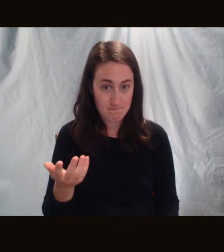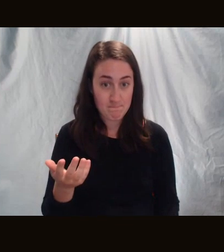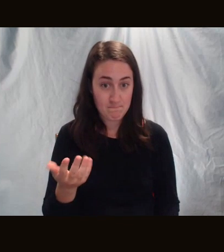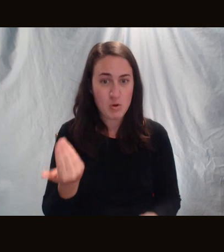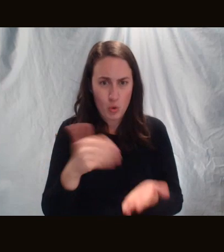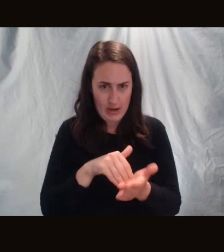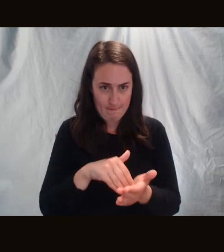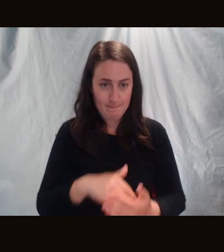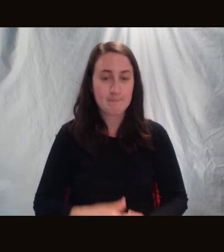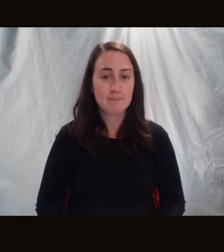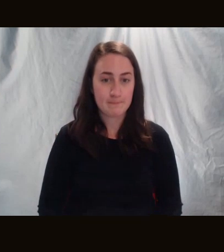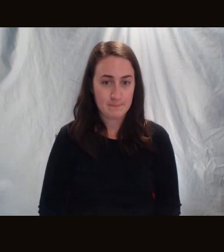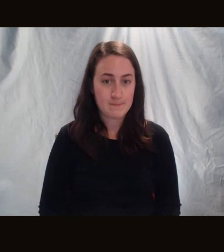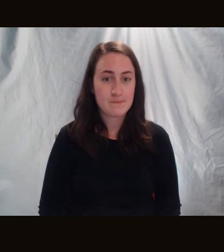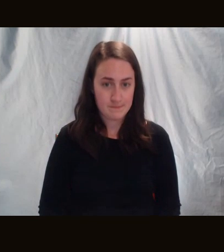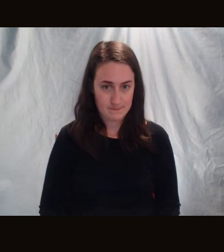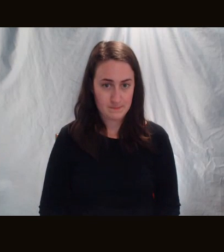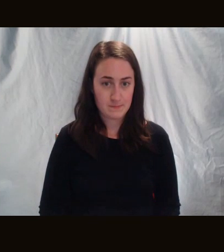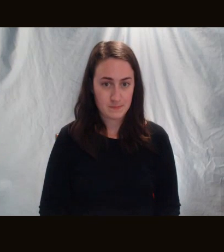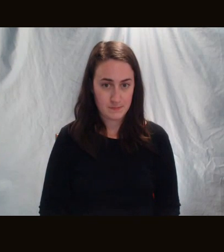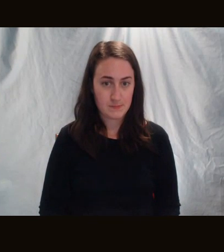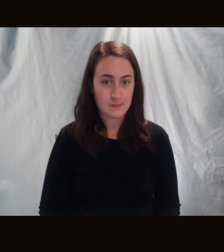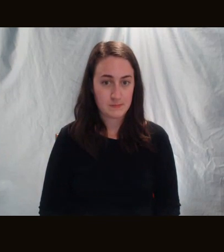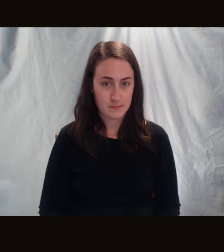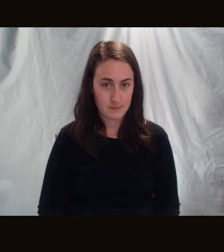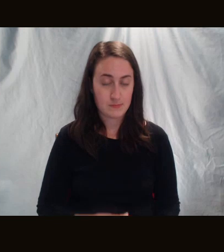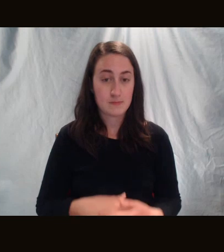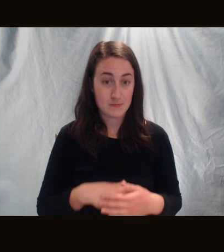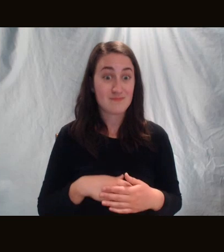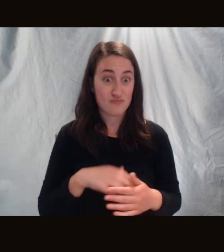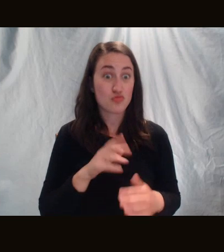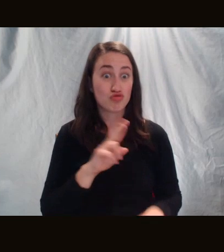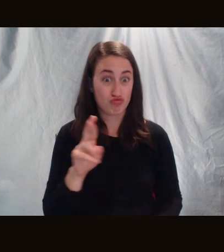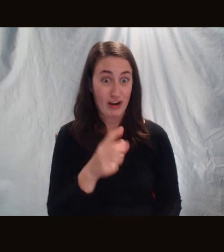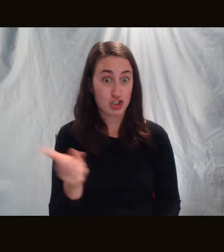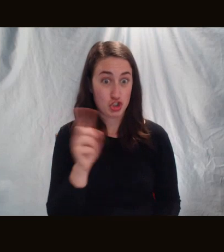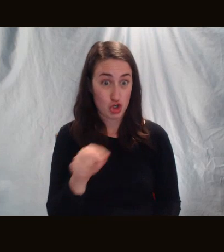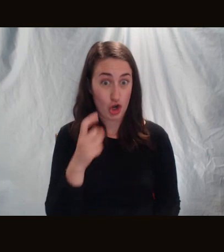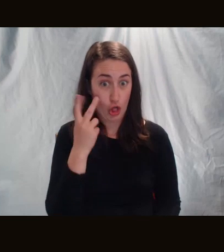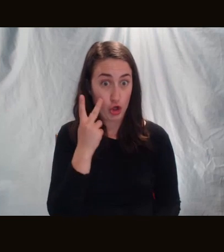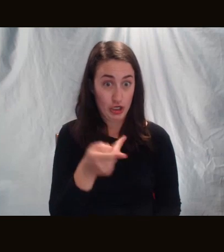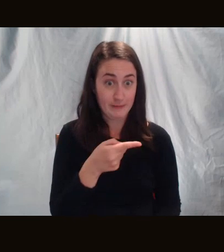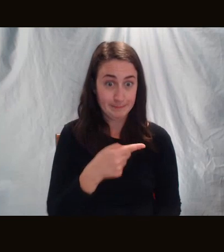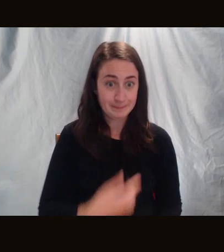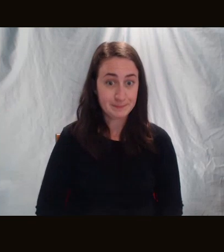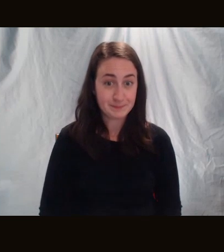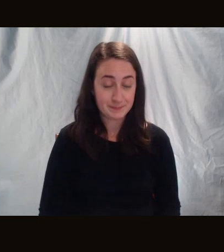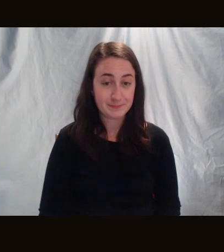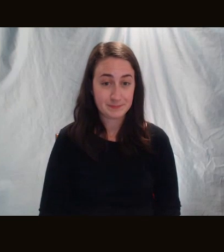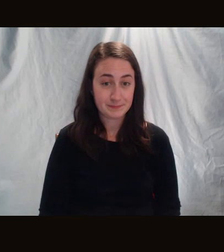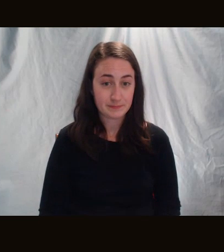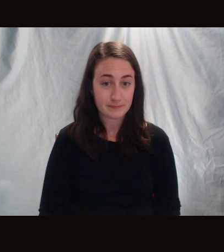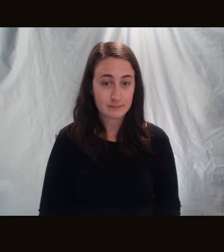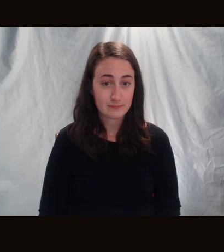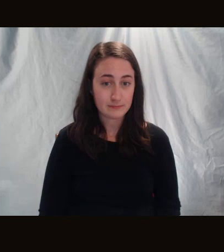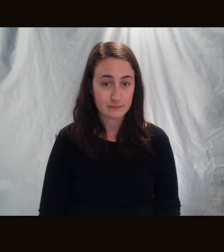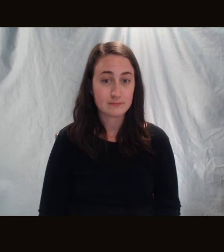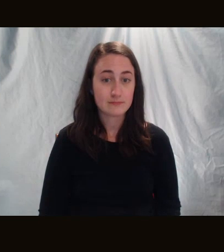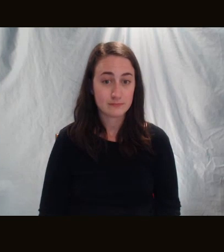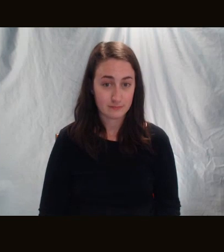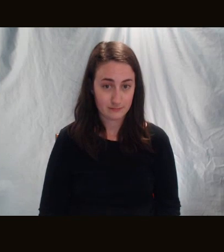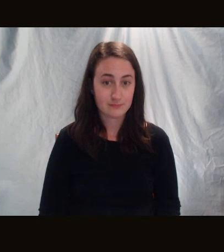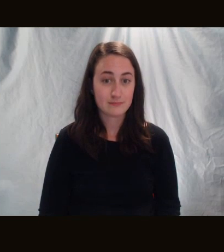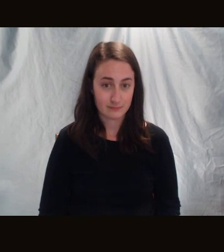ready? 1 basic step. So here's the right turn. Forward and pivot. Left, right, left.